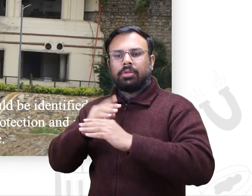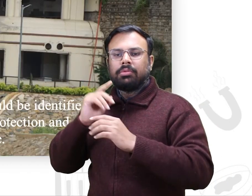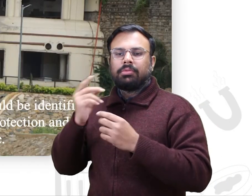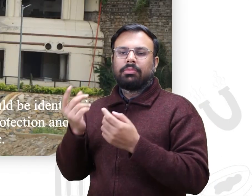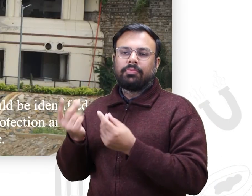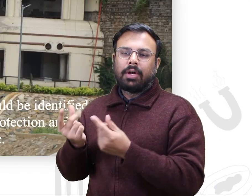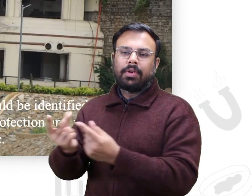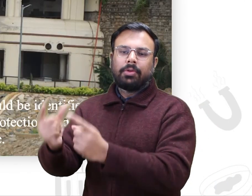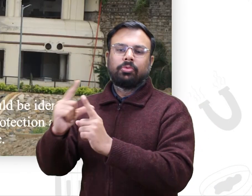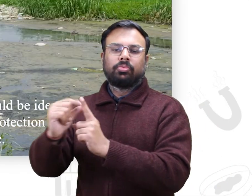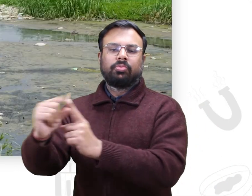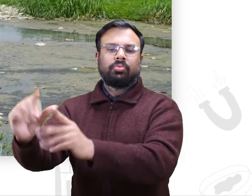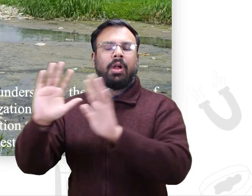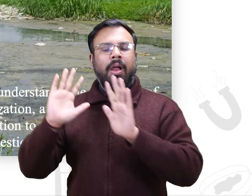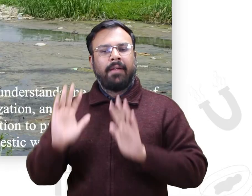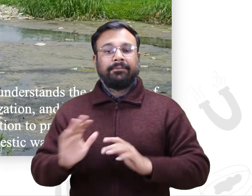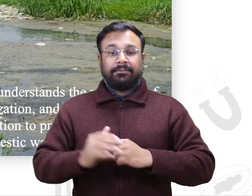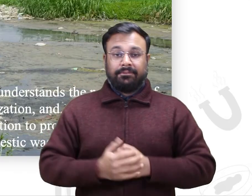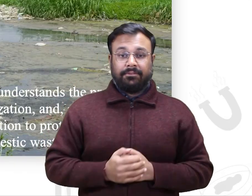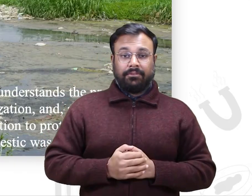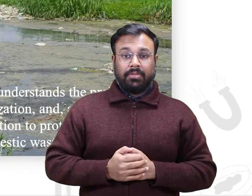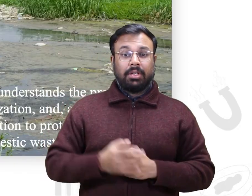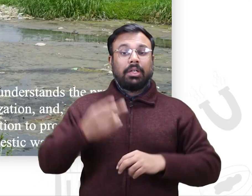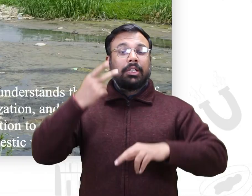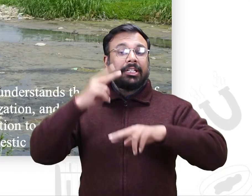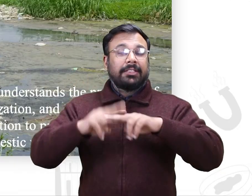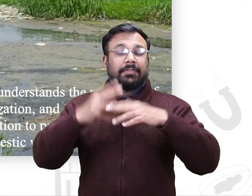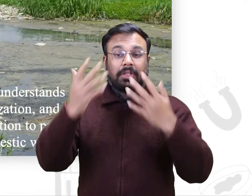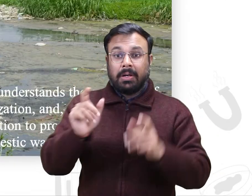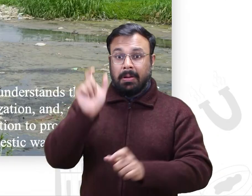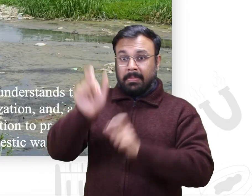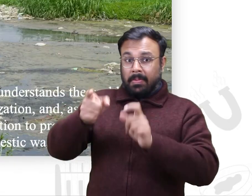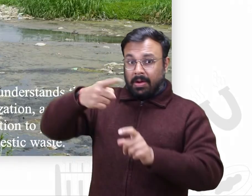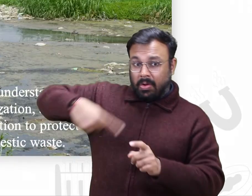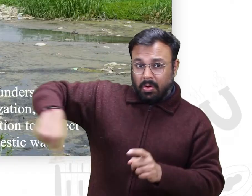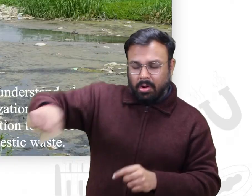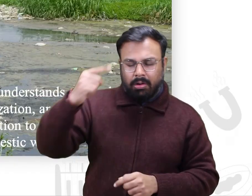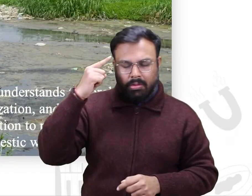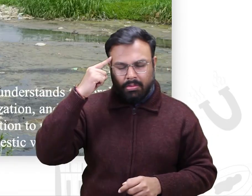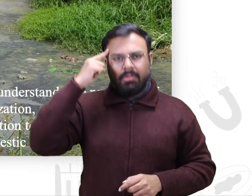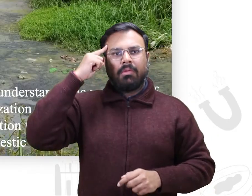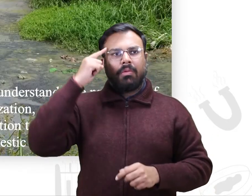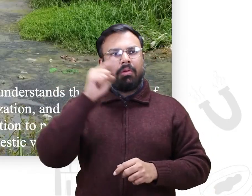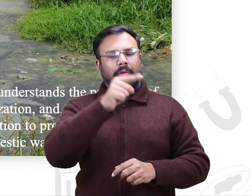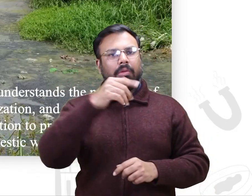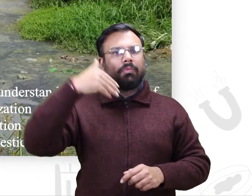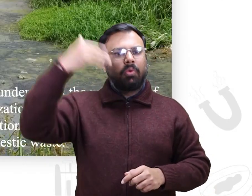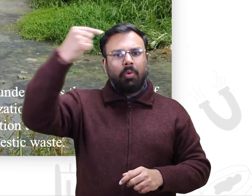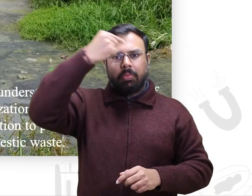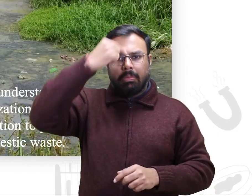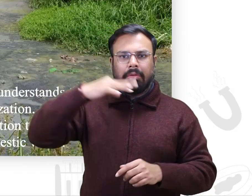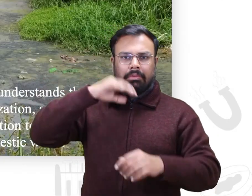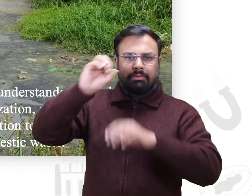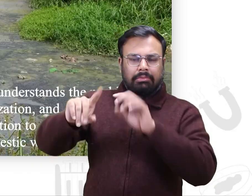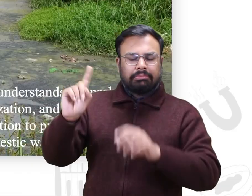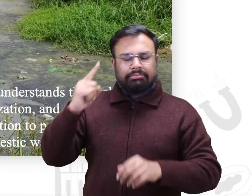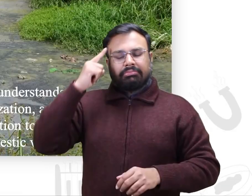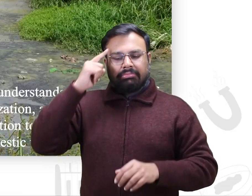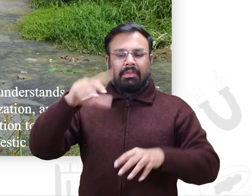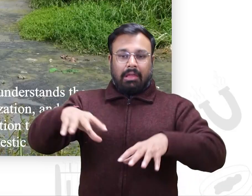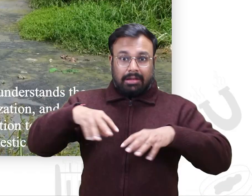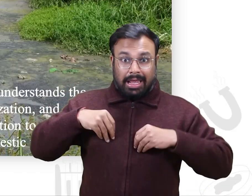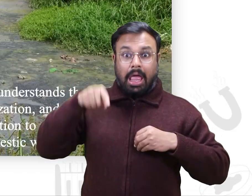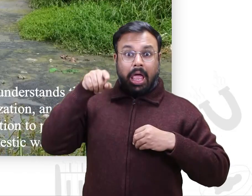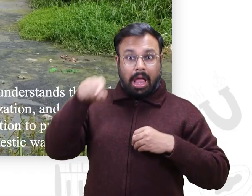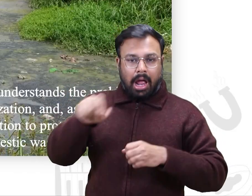and maintenance of ecological balance. It will be very effective if the general public understands the problems of lake pollution and